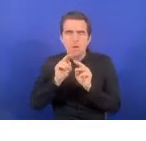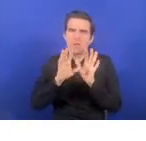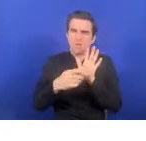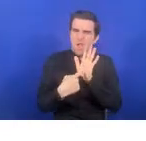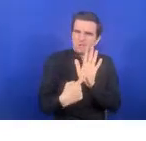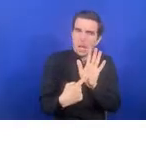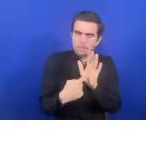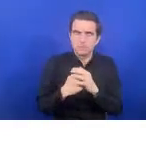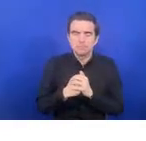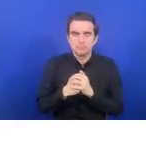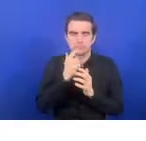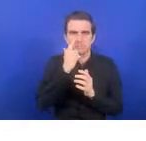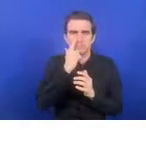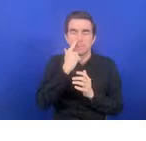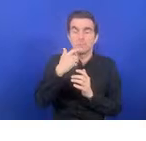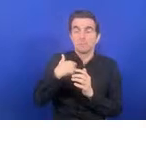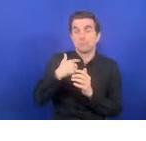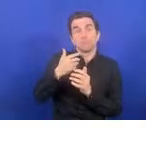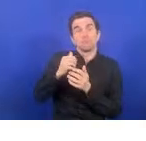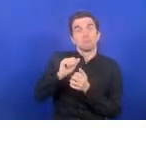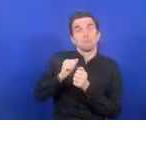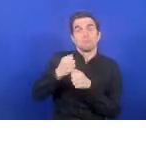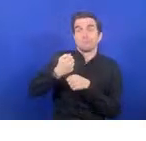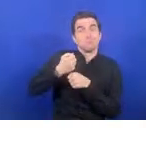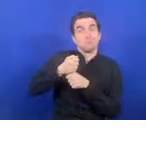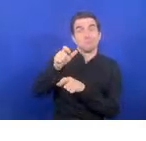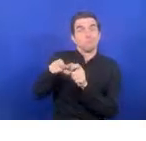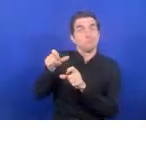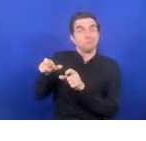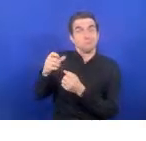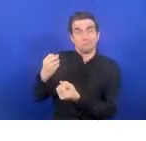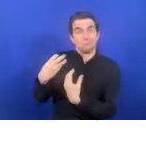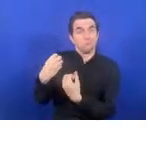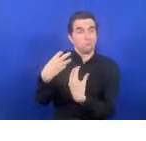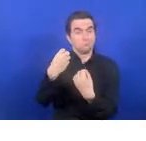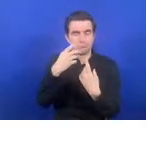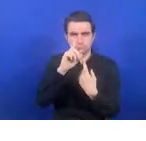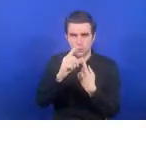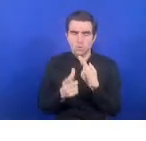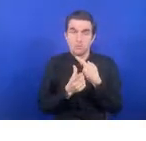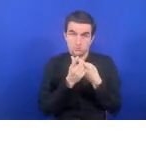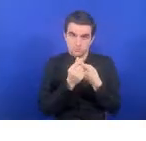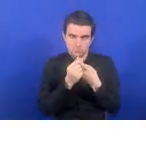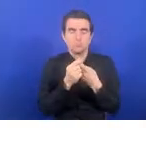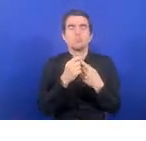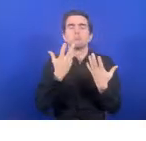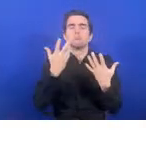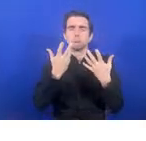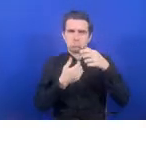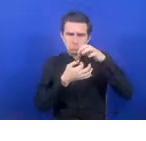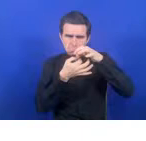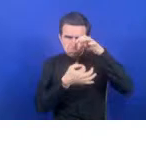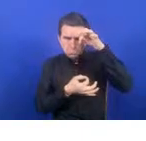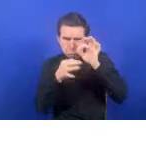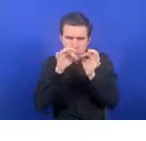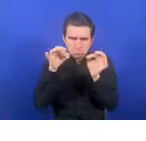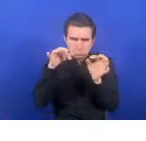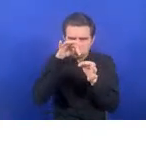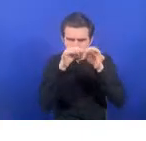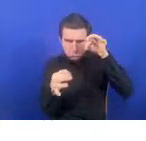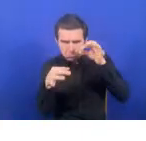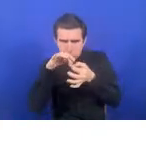essentially institutions need to have their own house in order to think about gender mainstreaming.